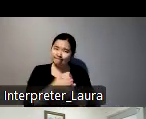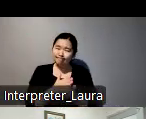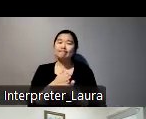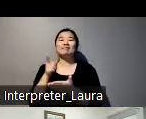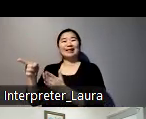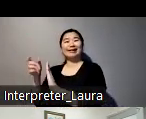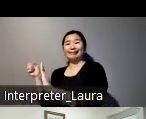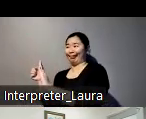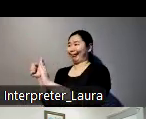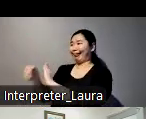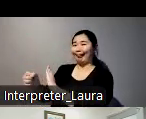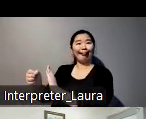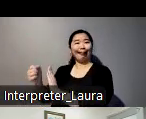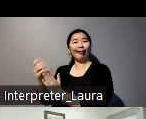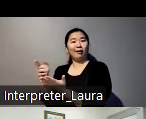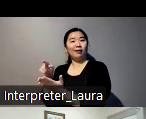hospitalization